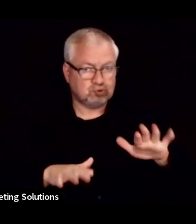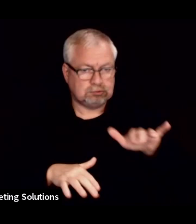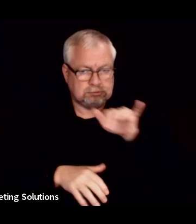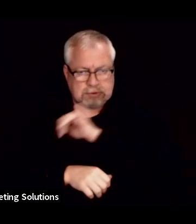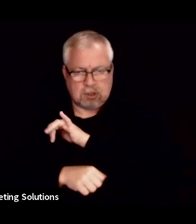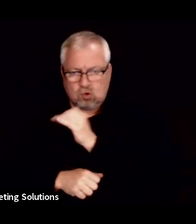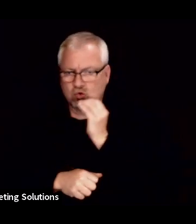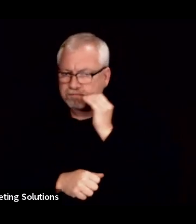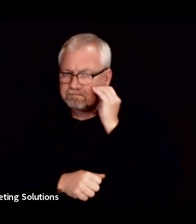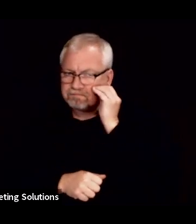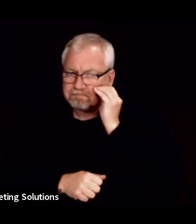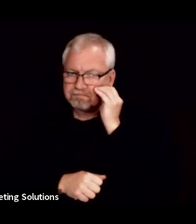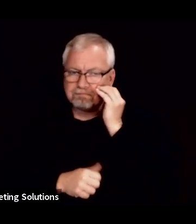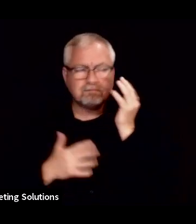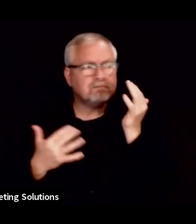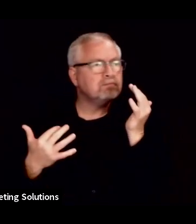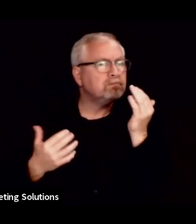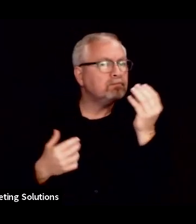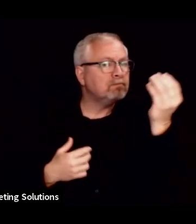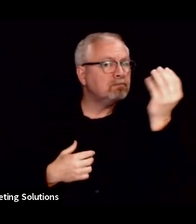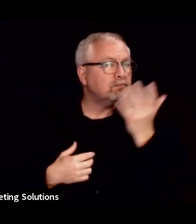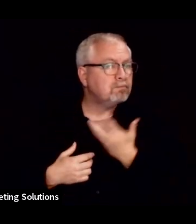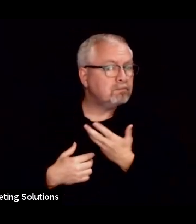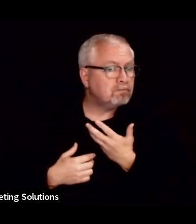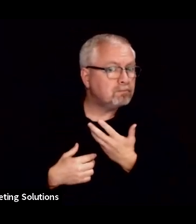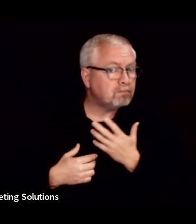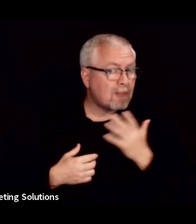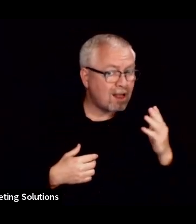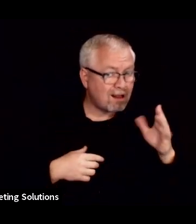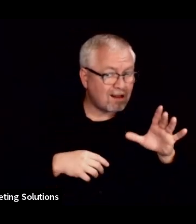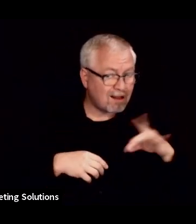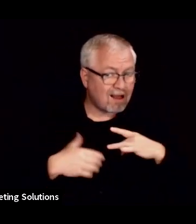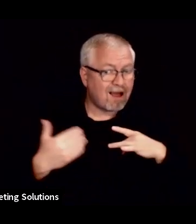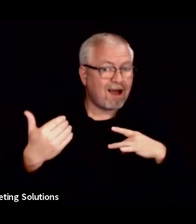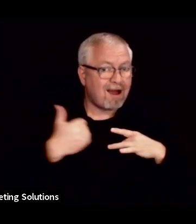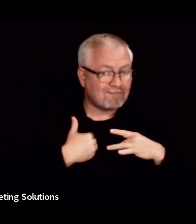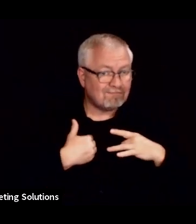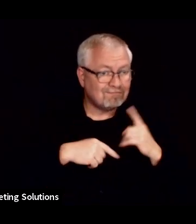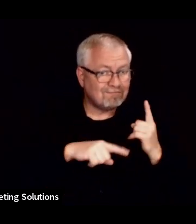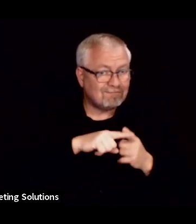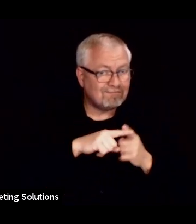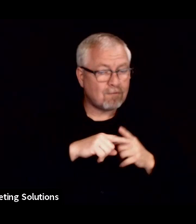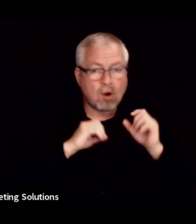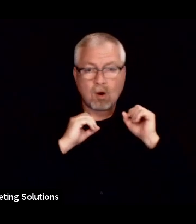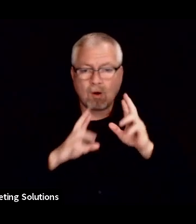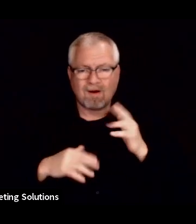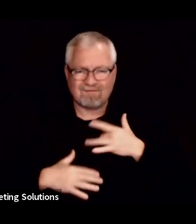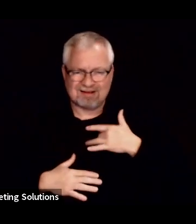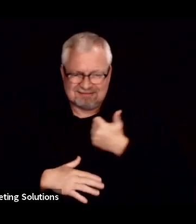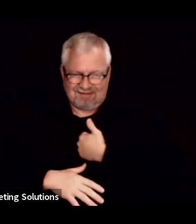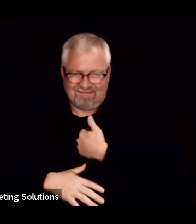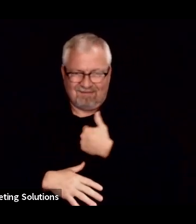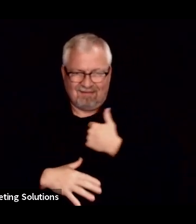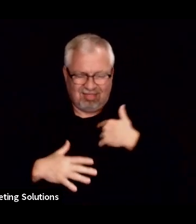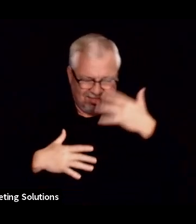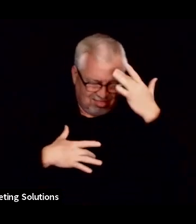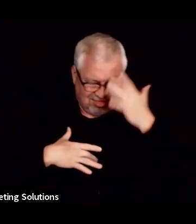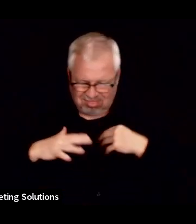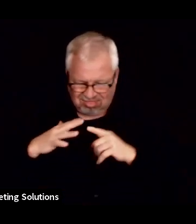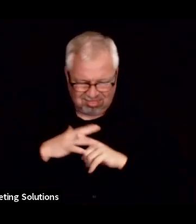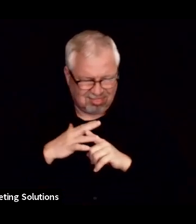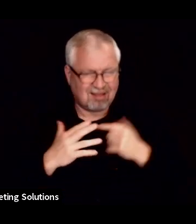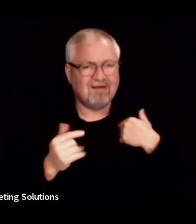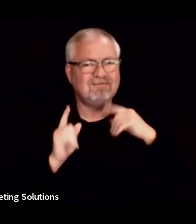feel sick and haven't yet been tested, they need to self-isolate, which means staying at home, which is just such a central element of